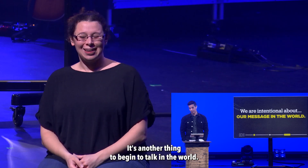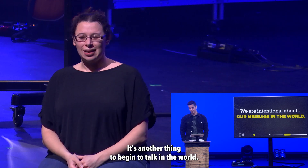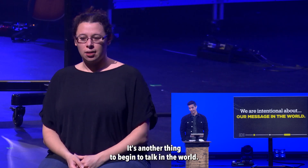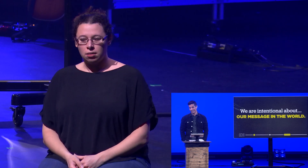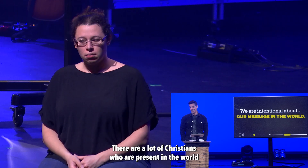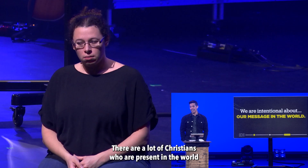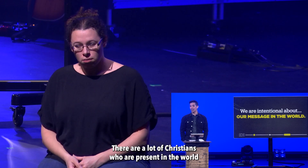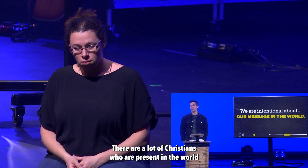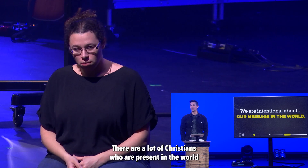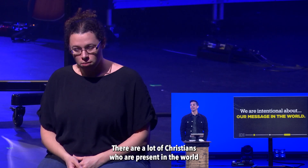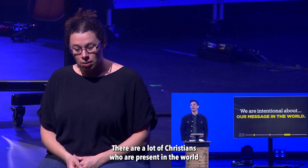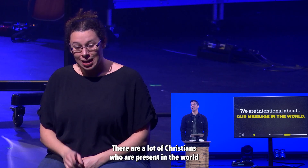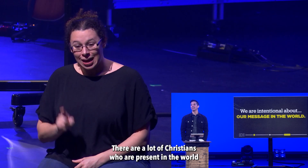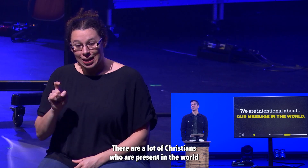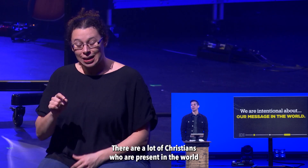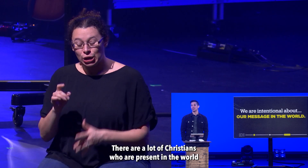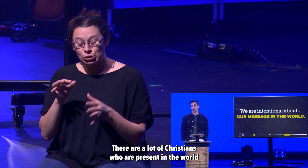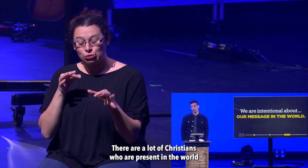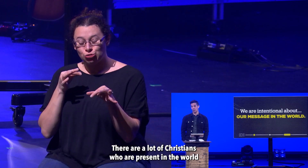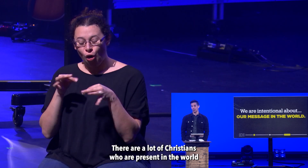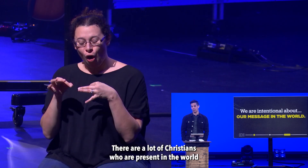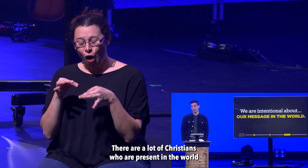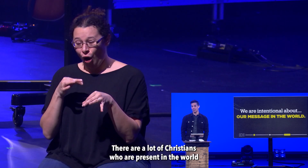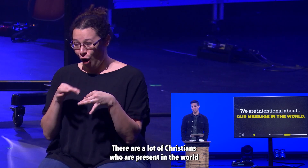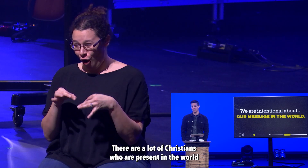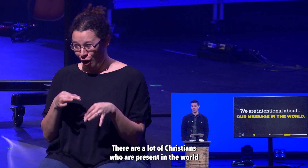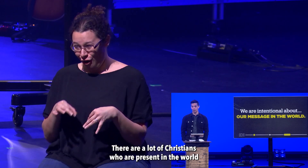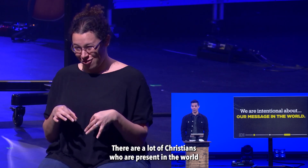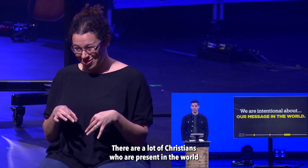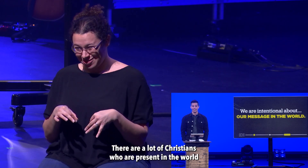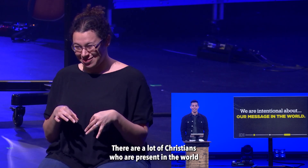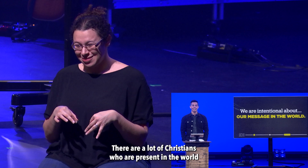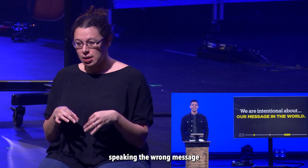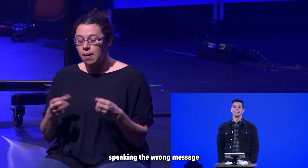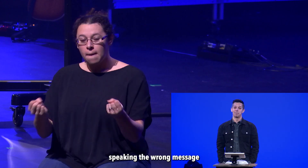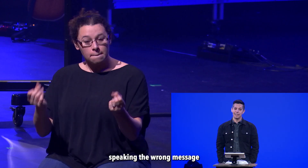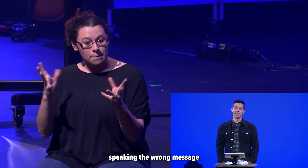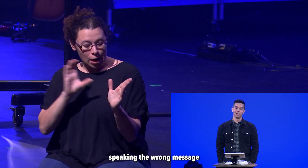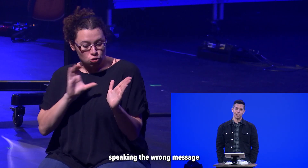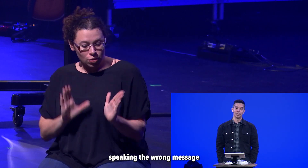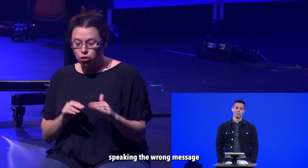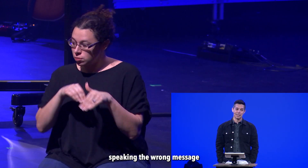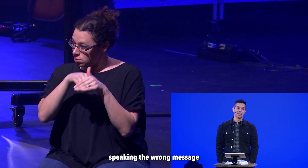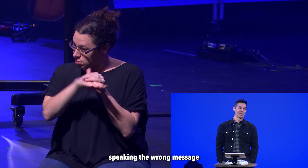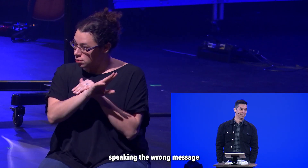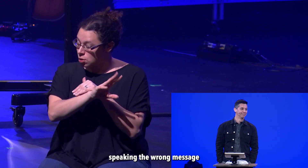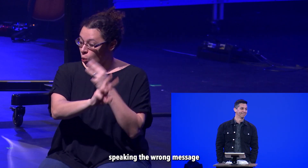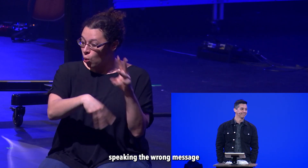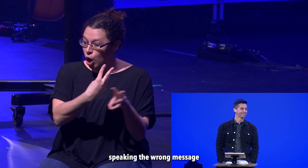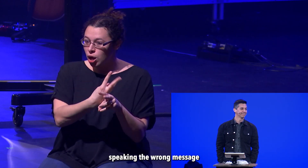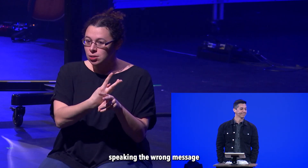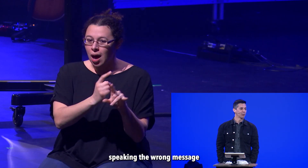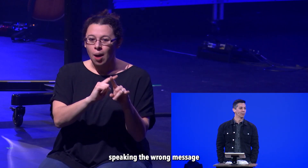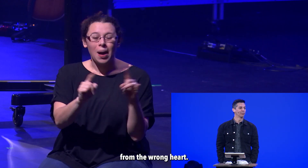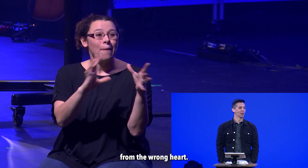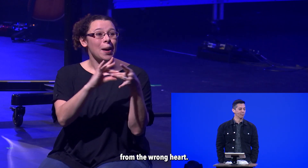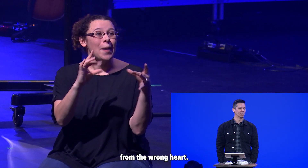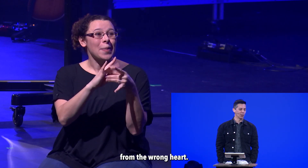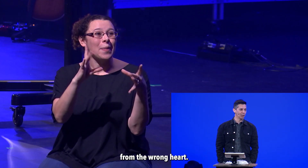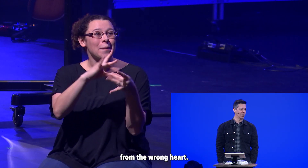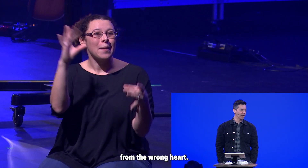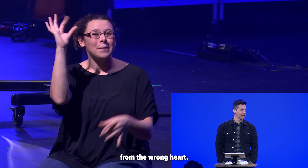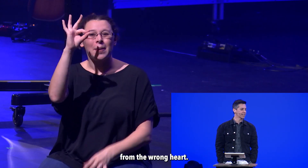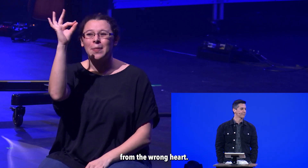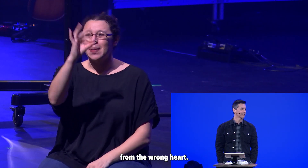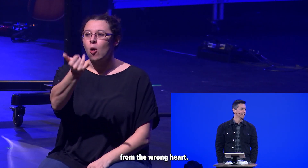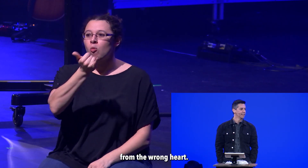world. There are a lot of Christians who are present in the world, speaking the wrong message from the